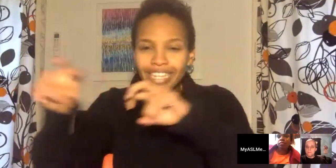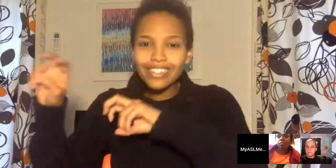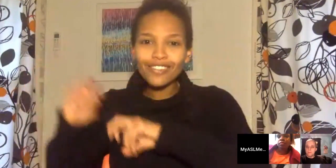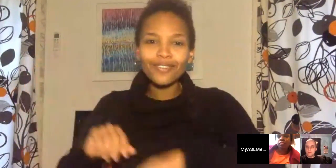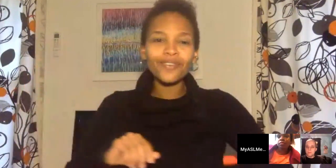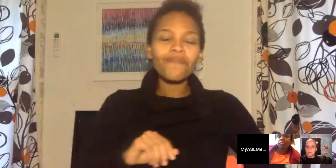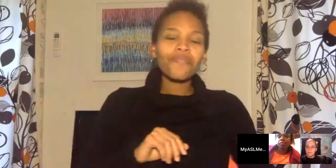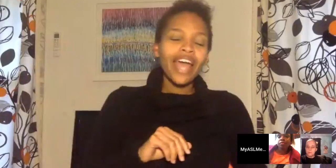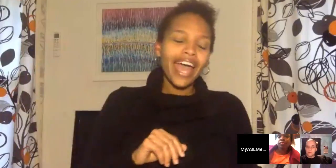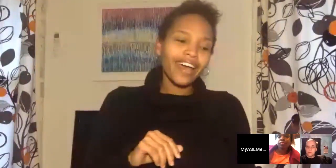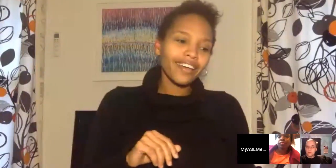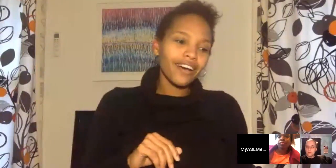they do, and